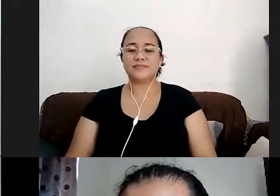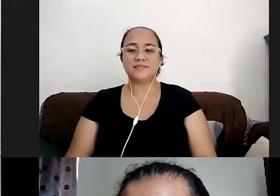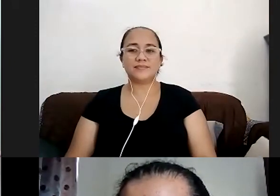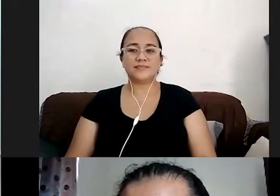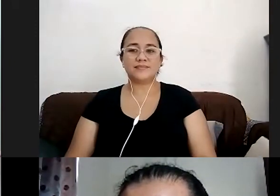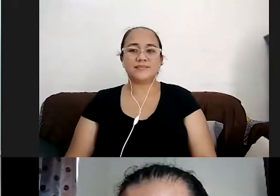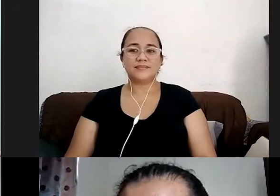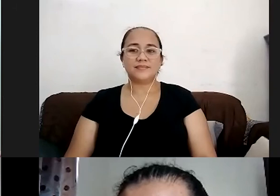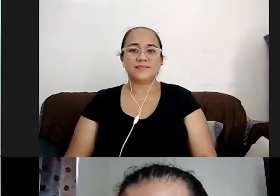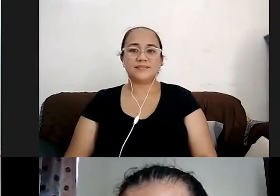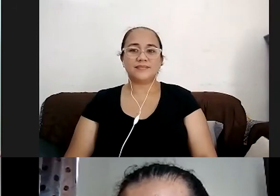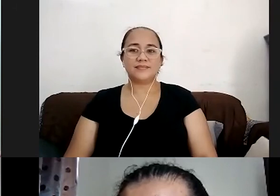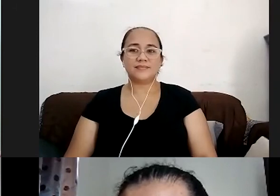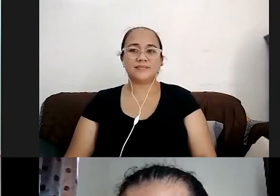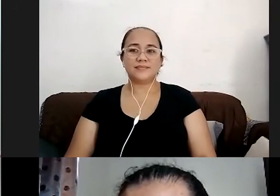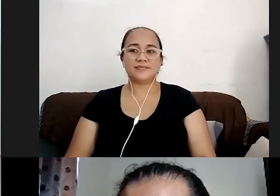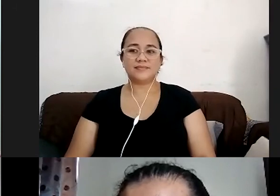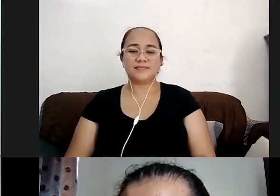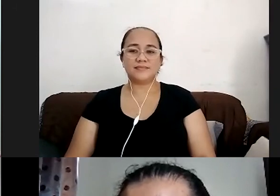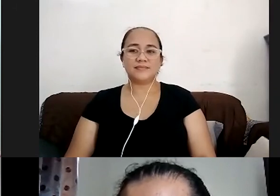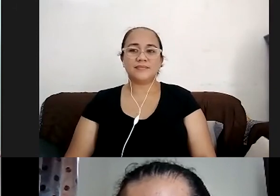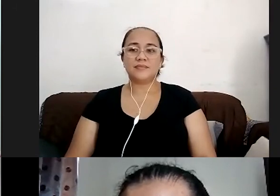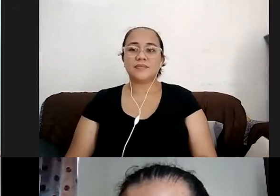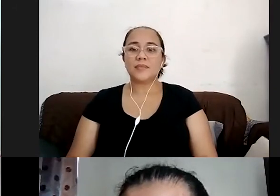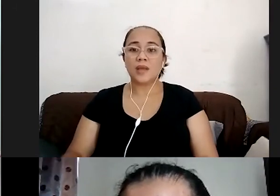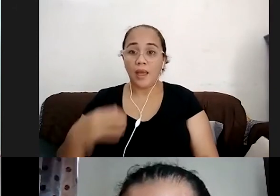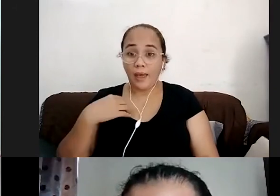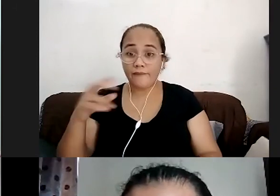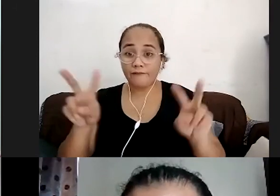Okay. Is there a verb there?